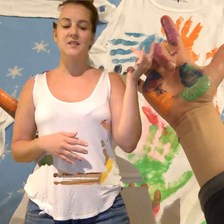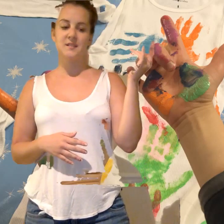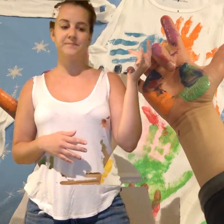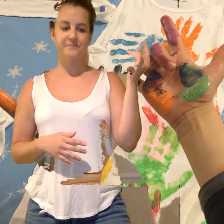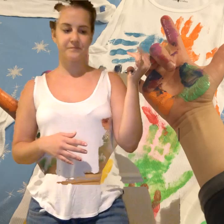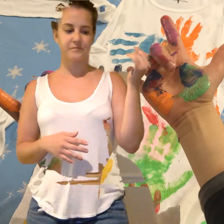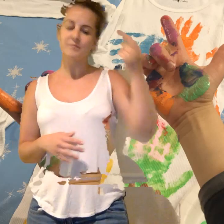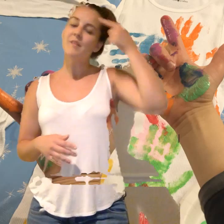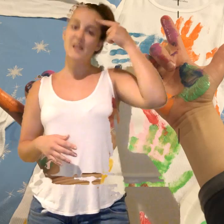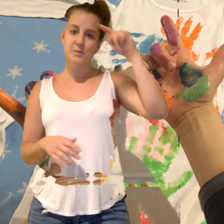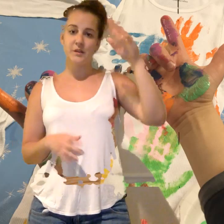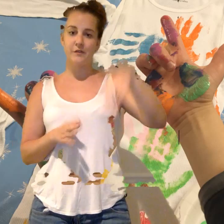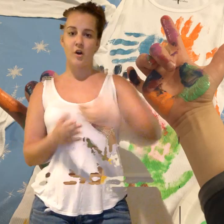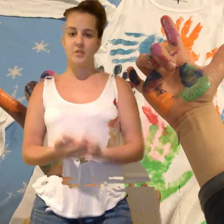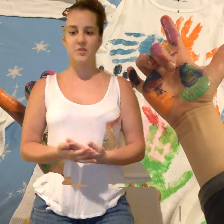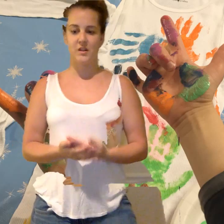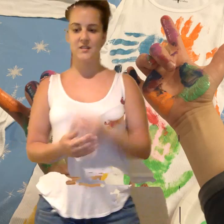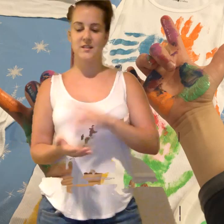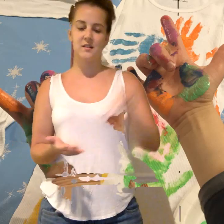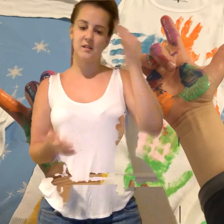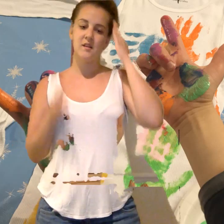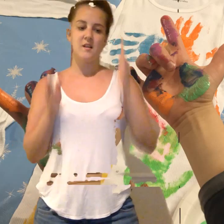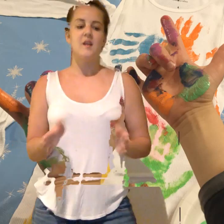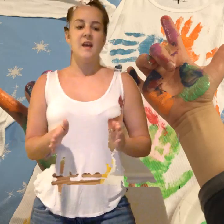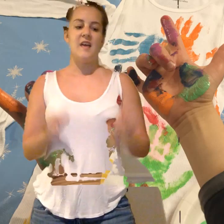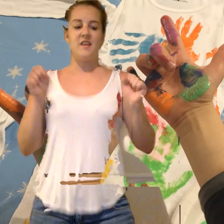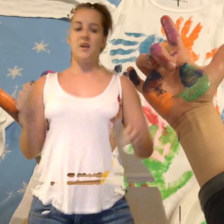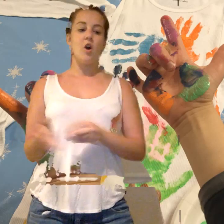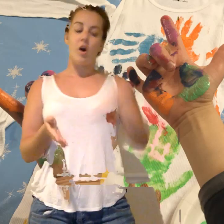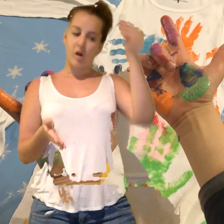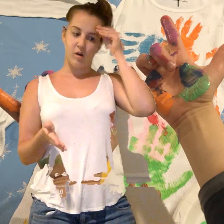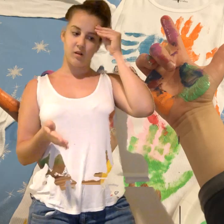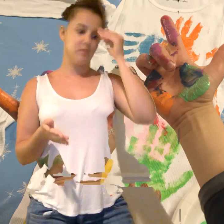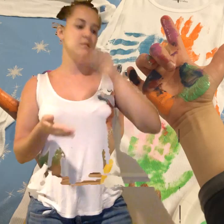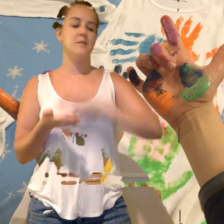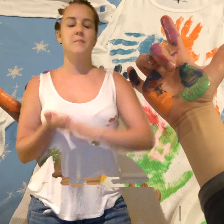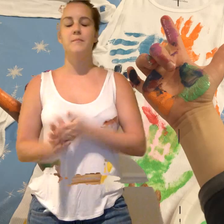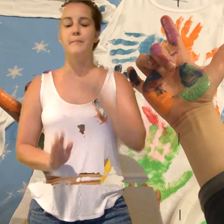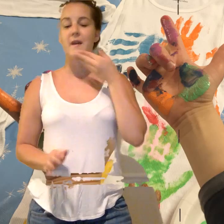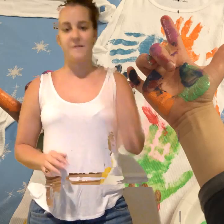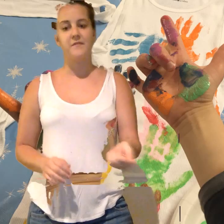because it's really for all students and they can all benefit from